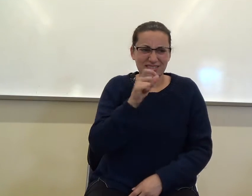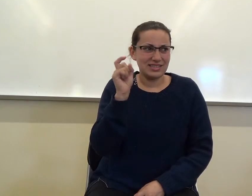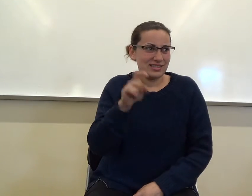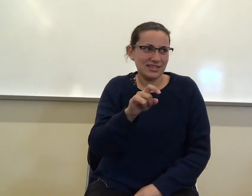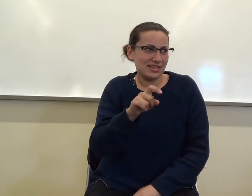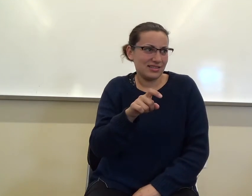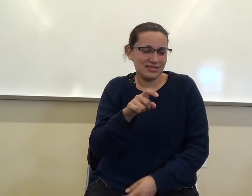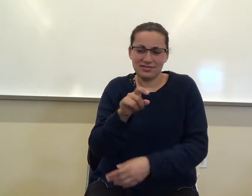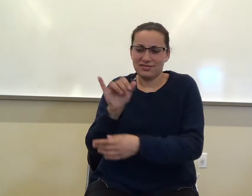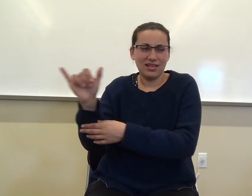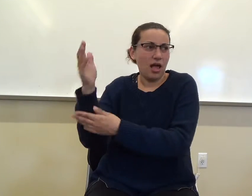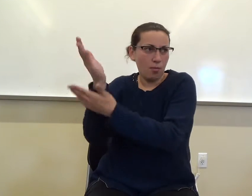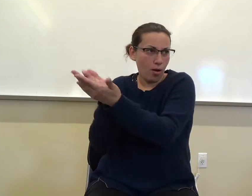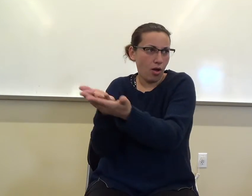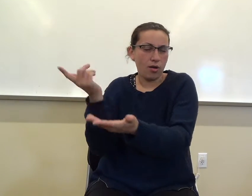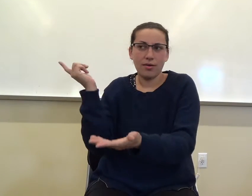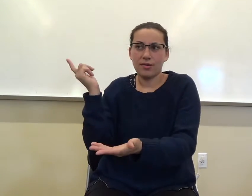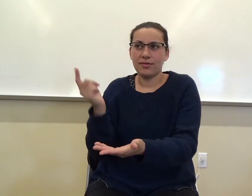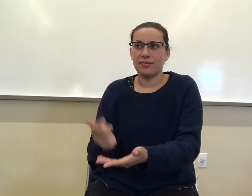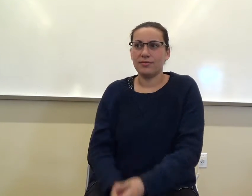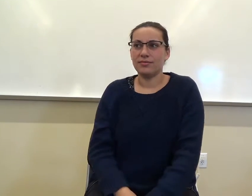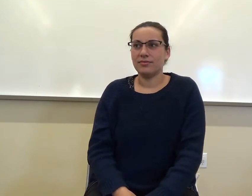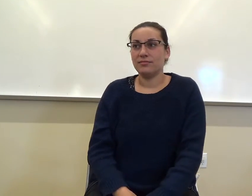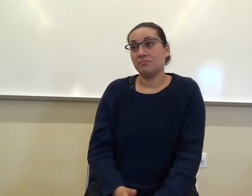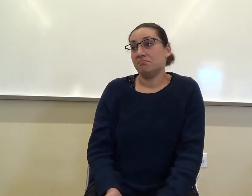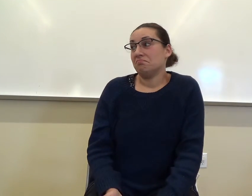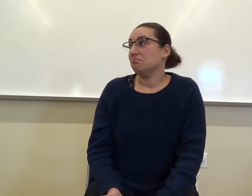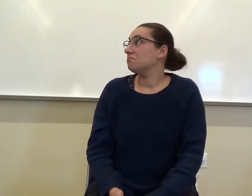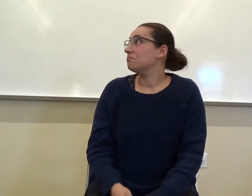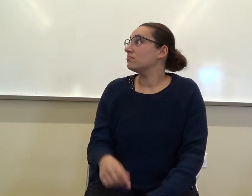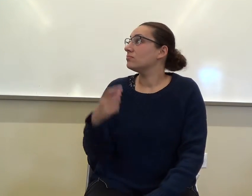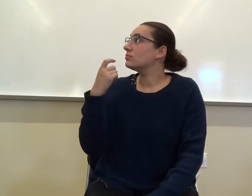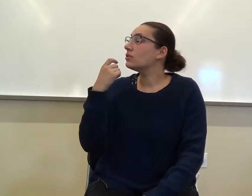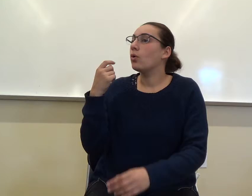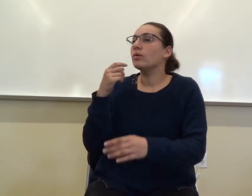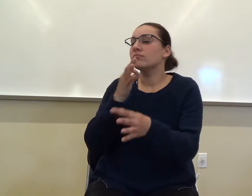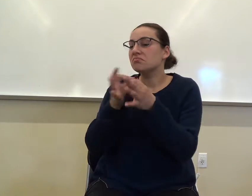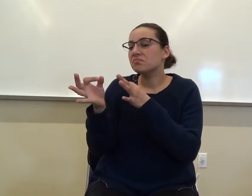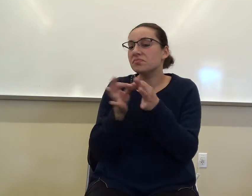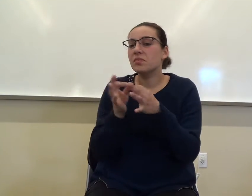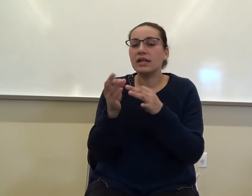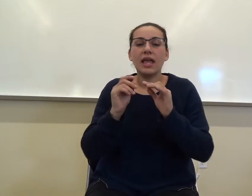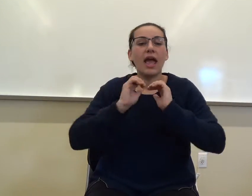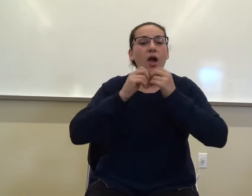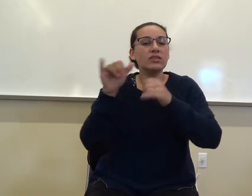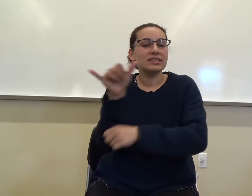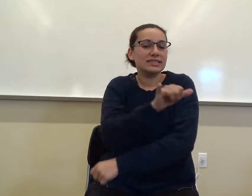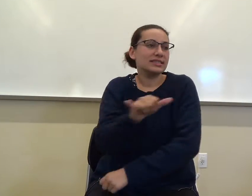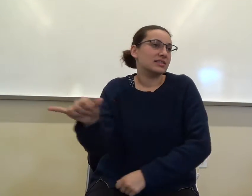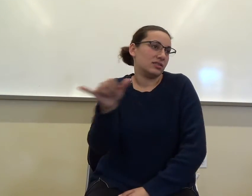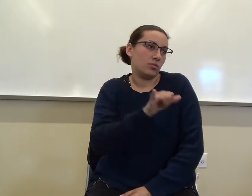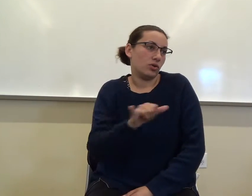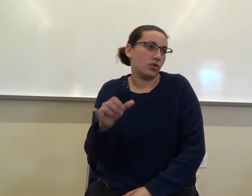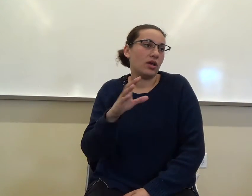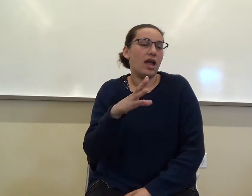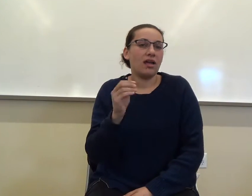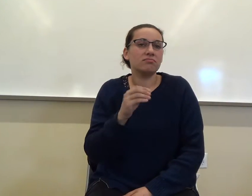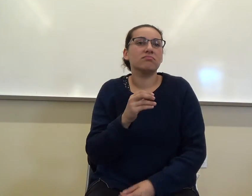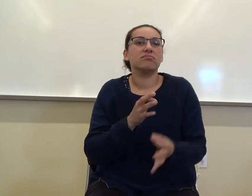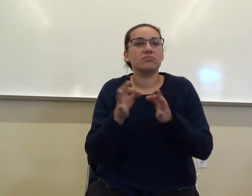there, okay? So yeah, it told the similarities and then it told what happened after baseball. And so that's